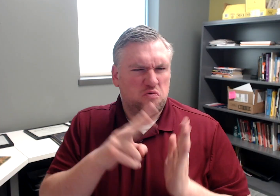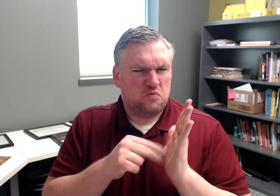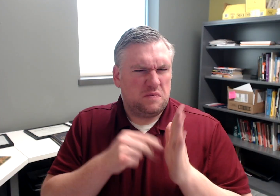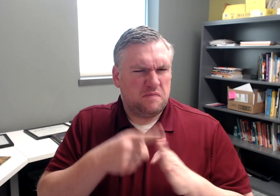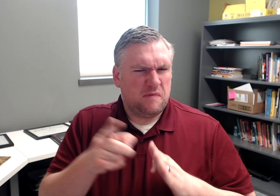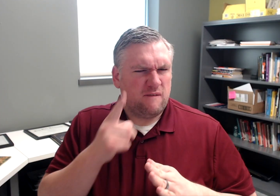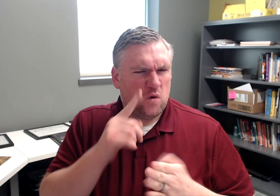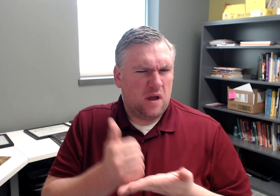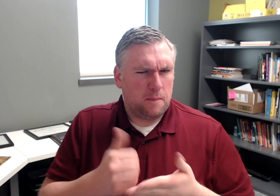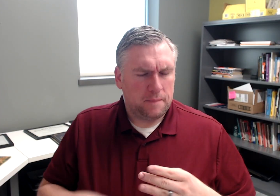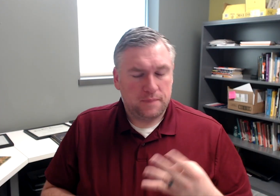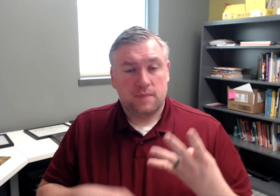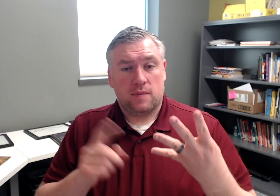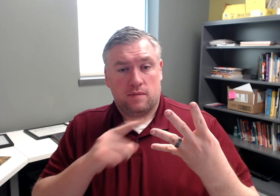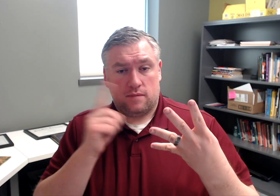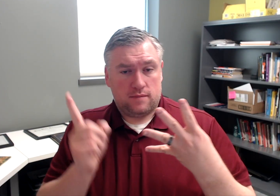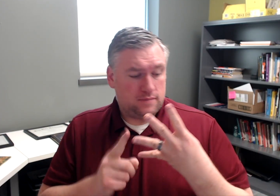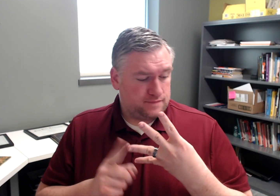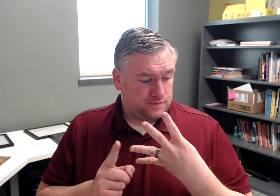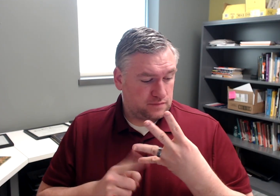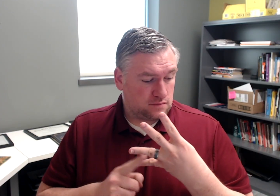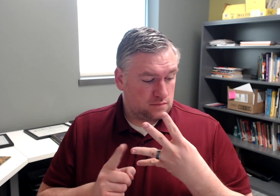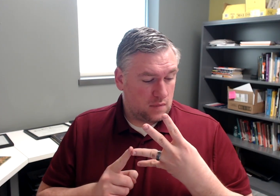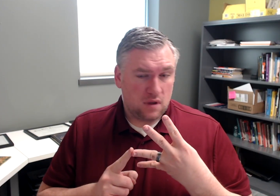You can ask your reading specialist for help with that.